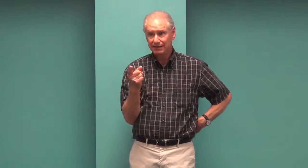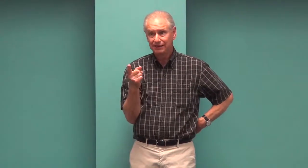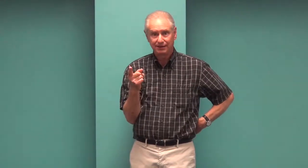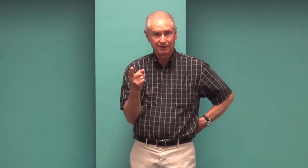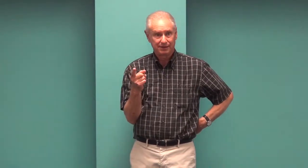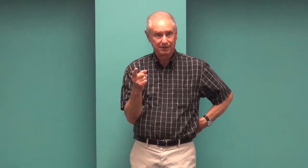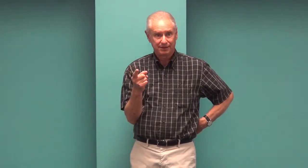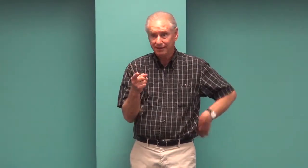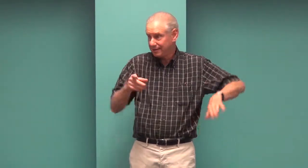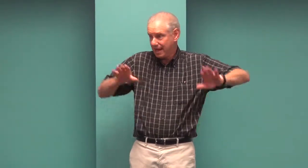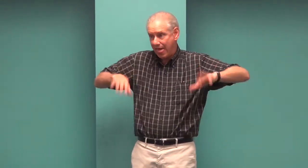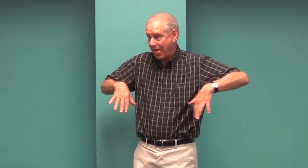As a young man,